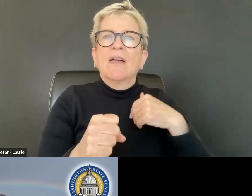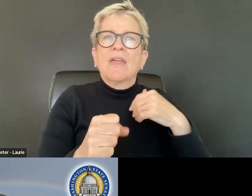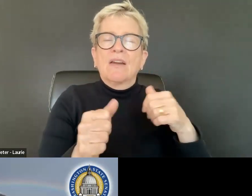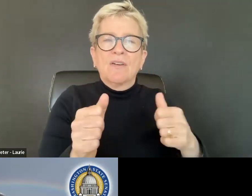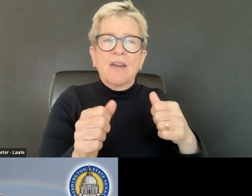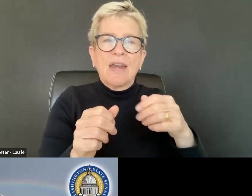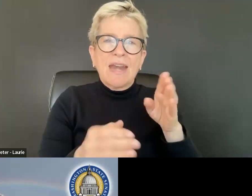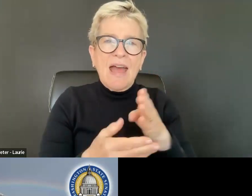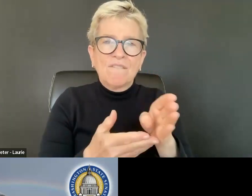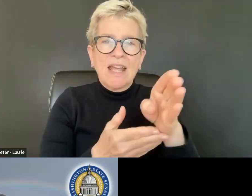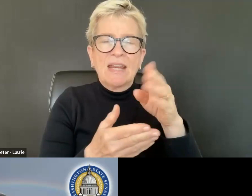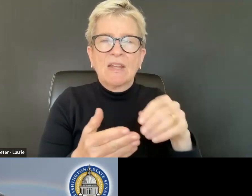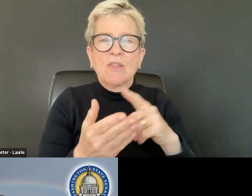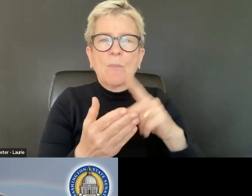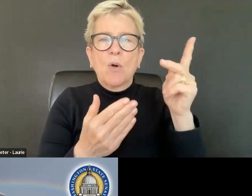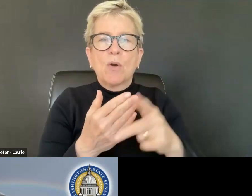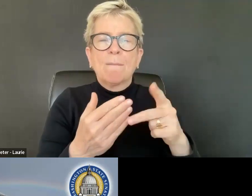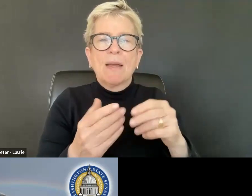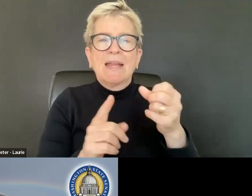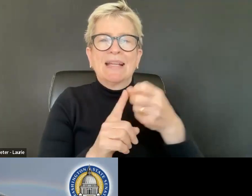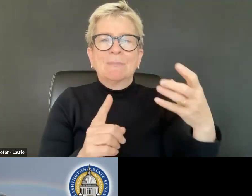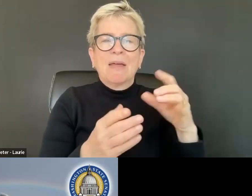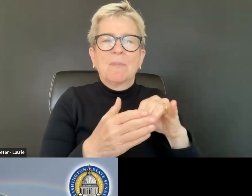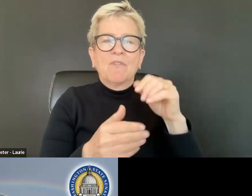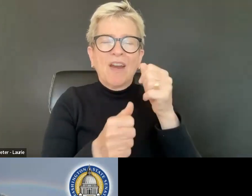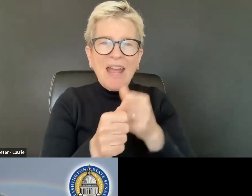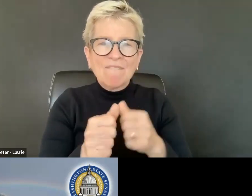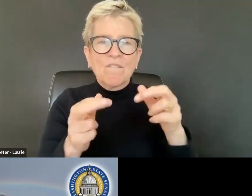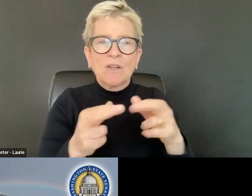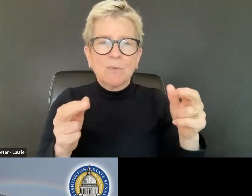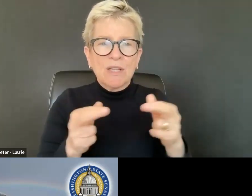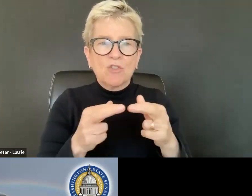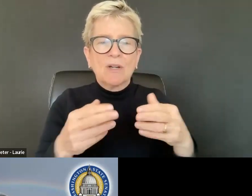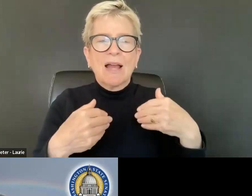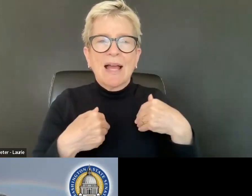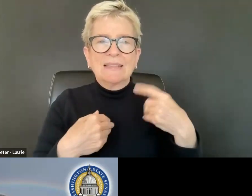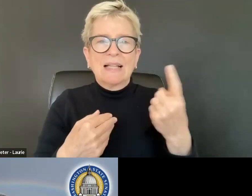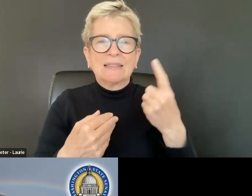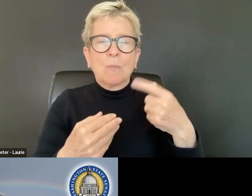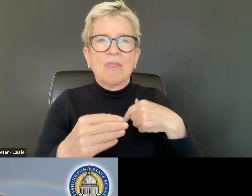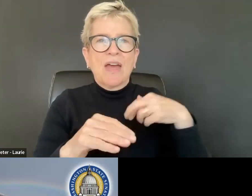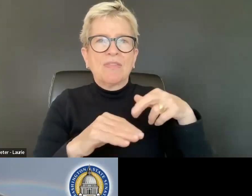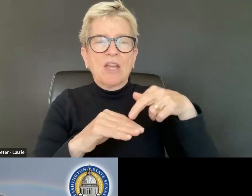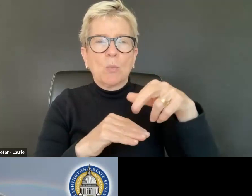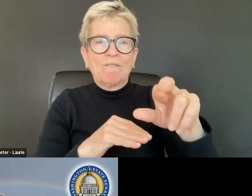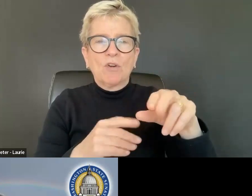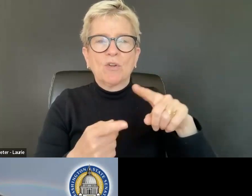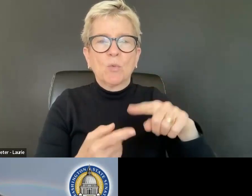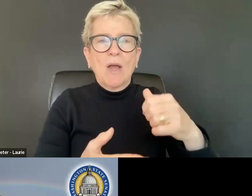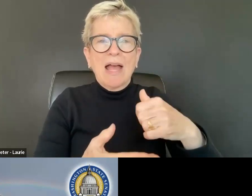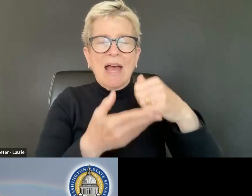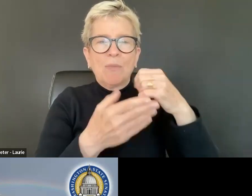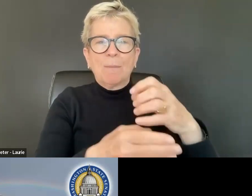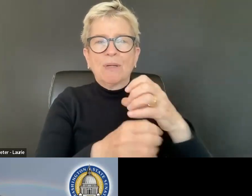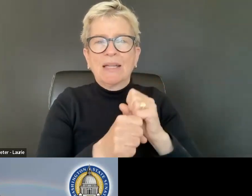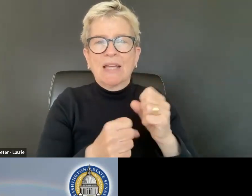program, again, expanding that so that, again, every region has someone who they can refer to who can help them get services